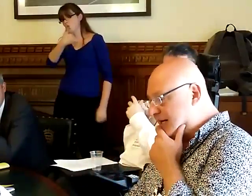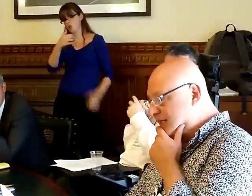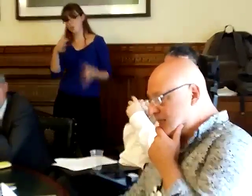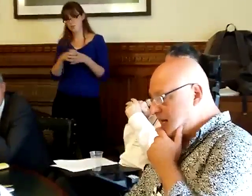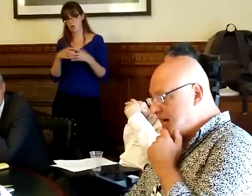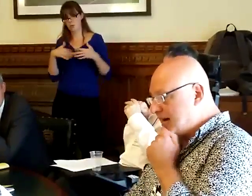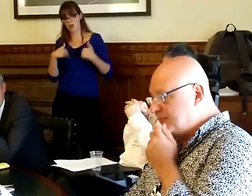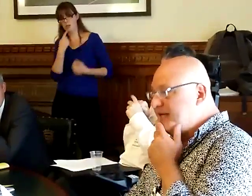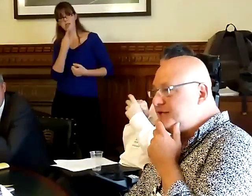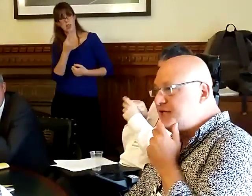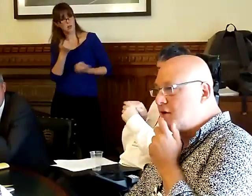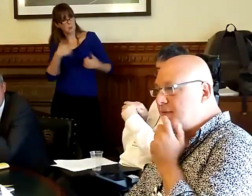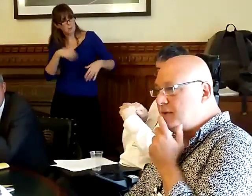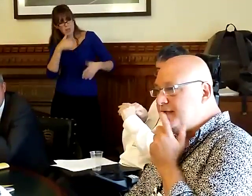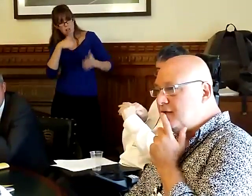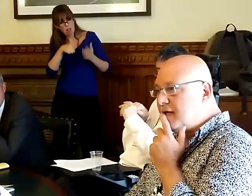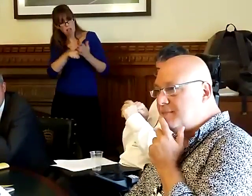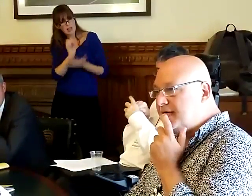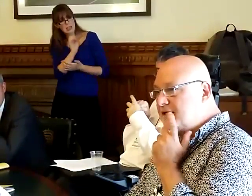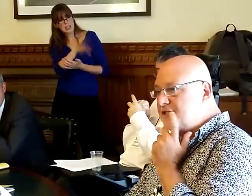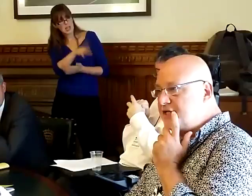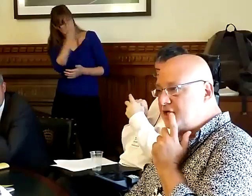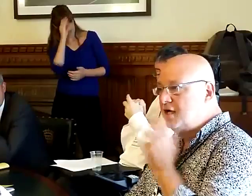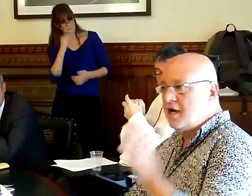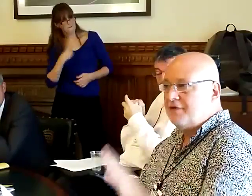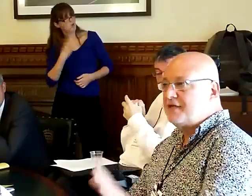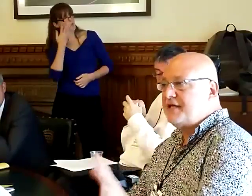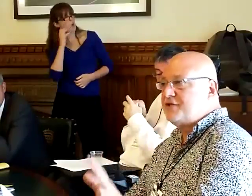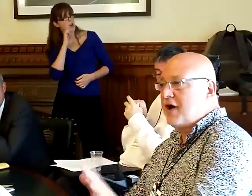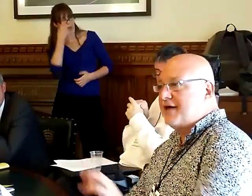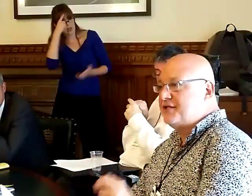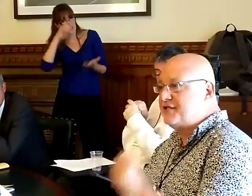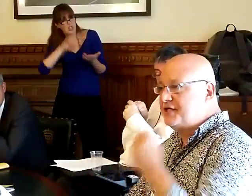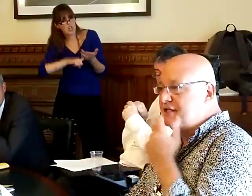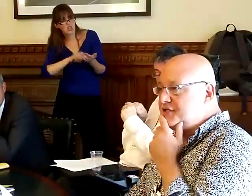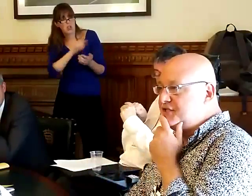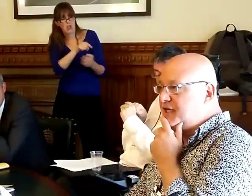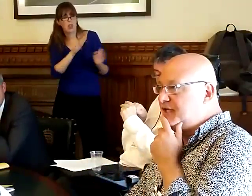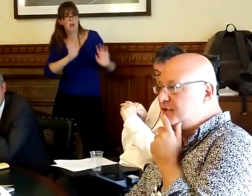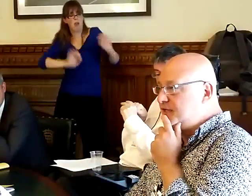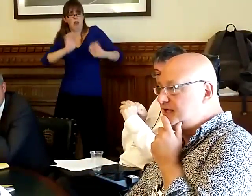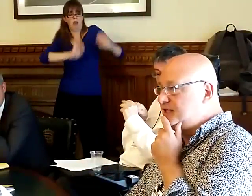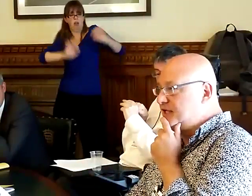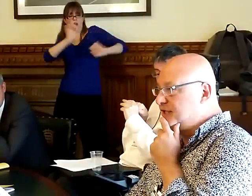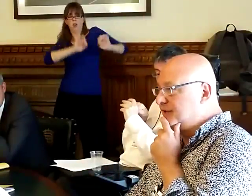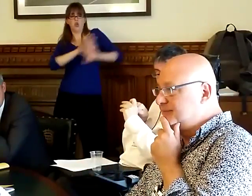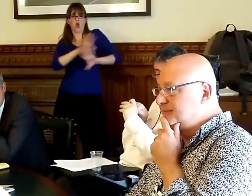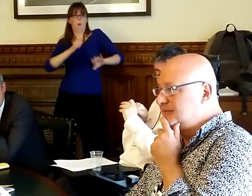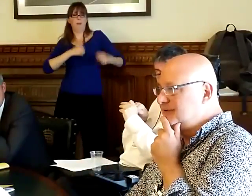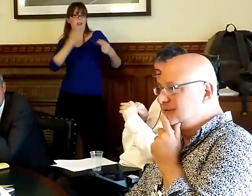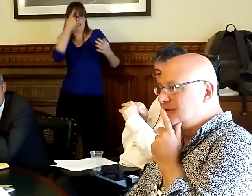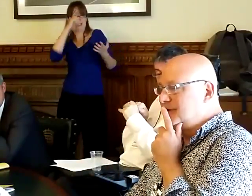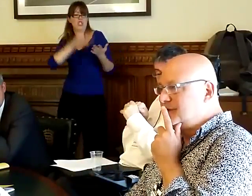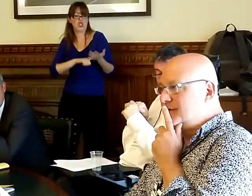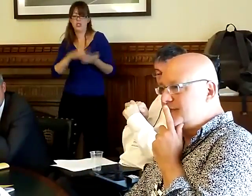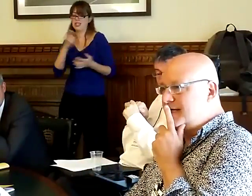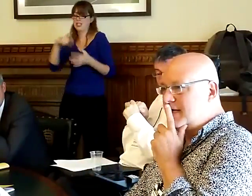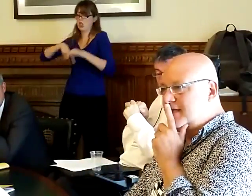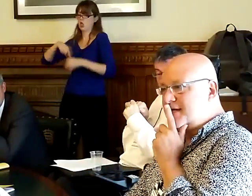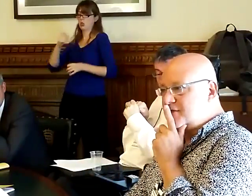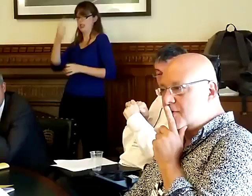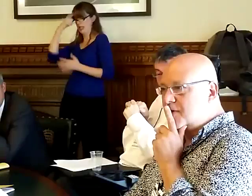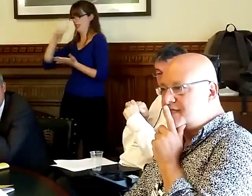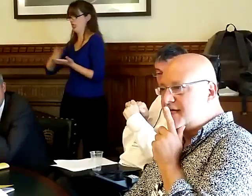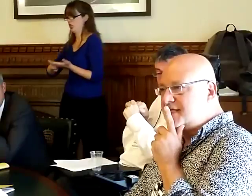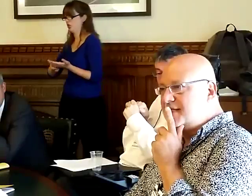sent you a letter. Can you tell me when you're going to make a decision? They said, it's not our decision, it's the CQC decision. So I